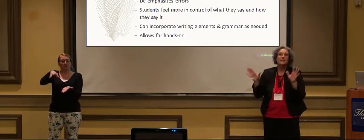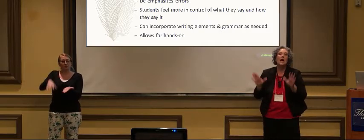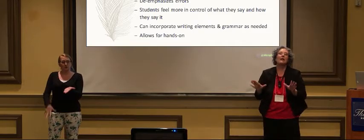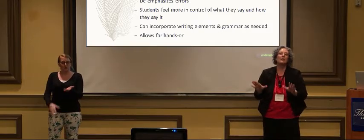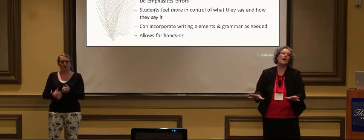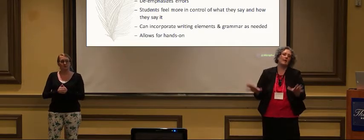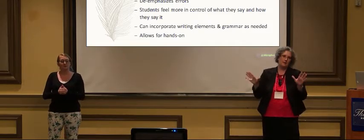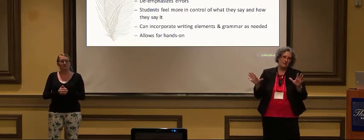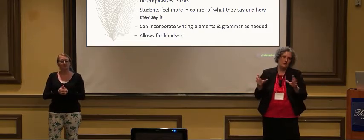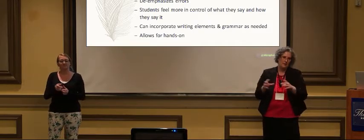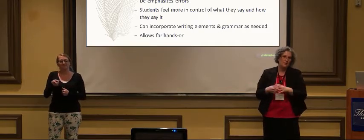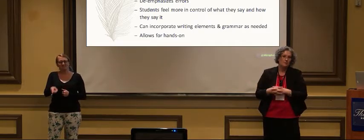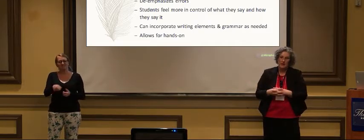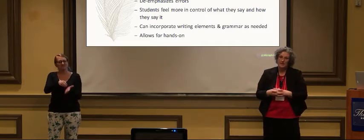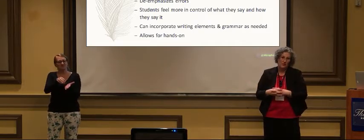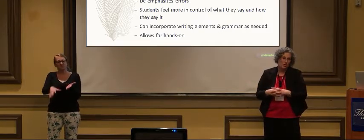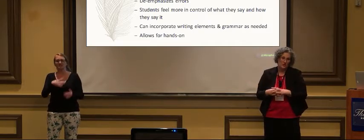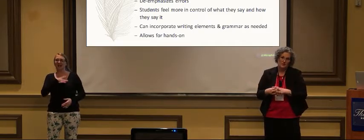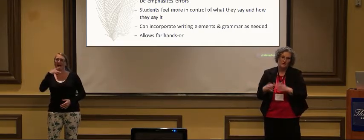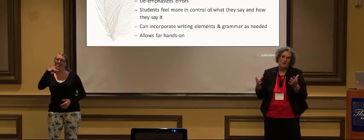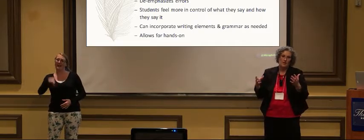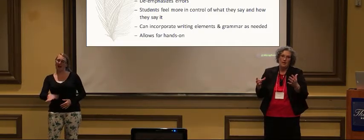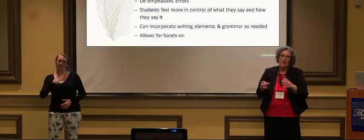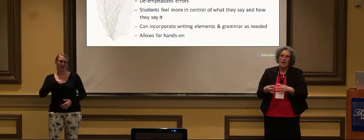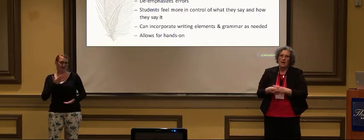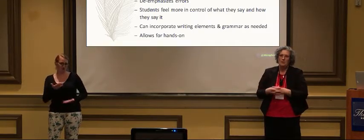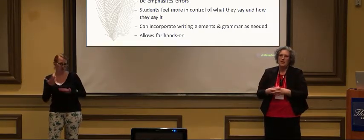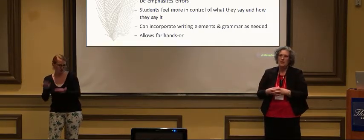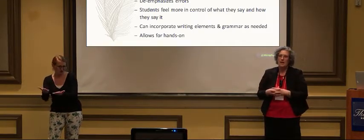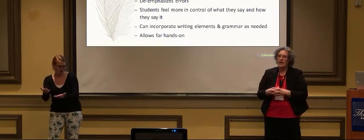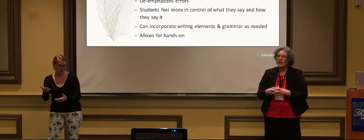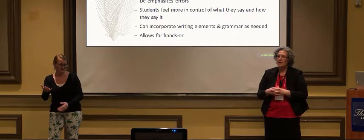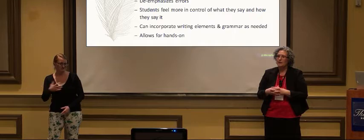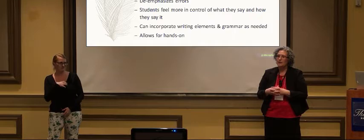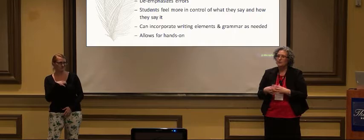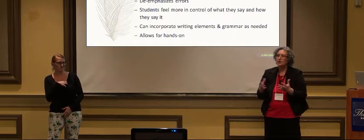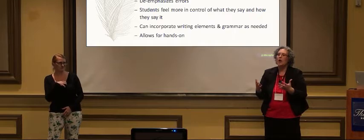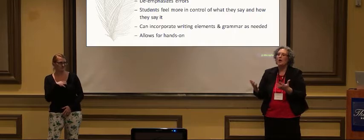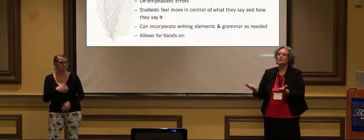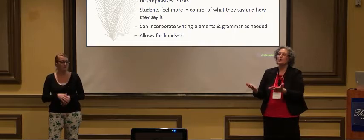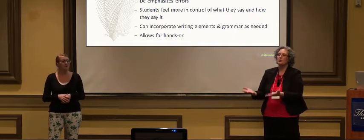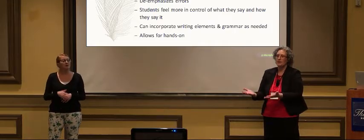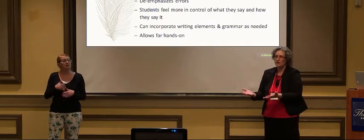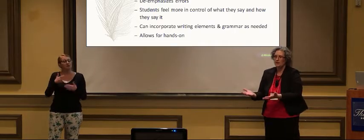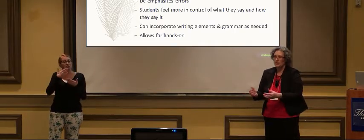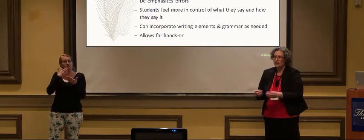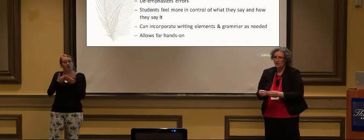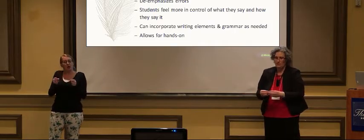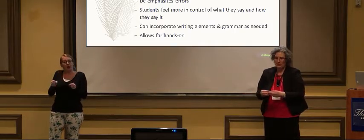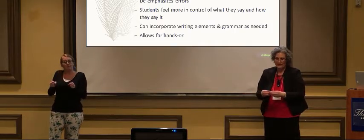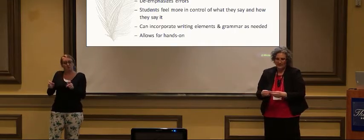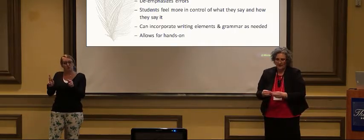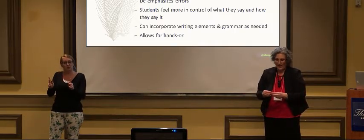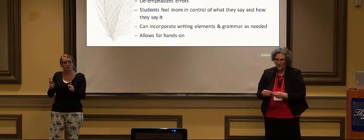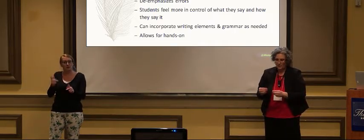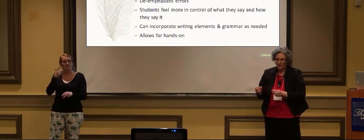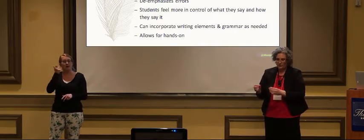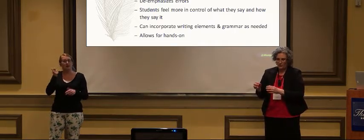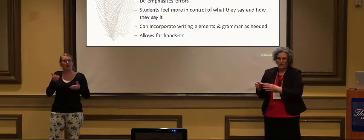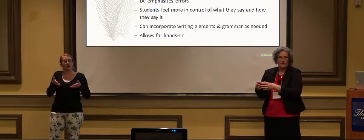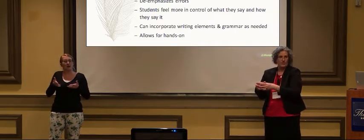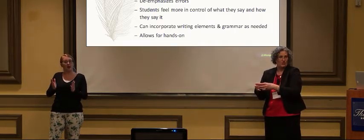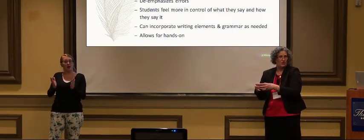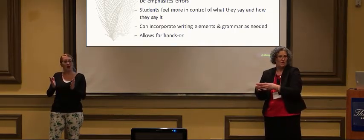and he did not like my suggestions. And it was a good opportunity because it